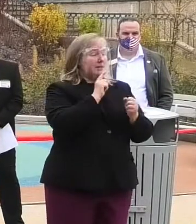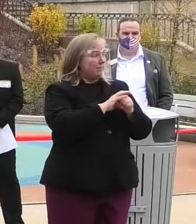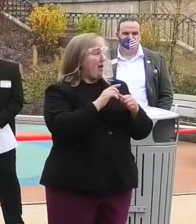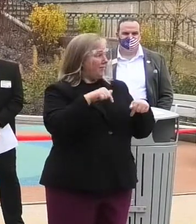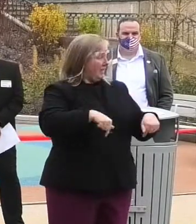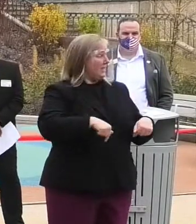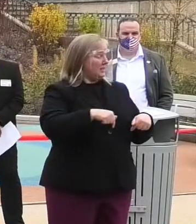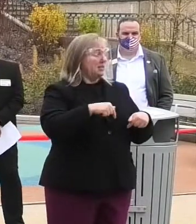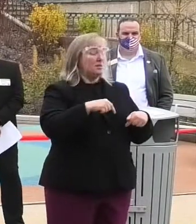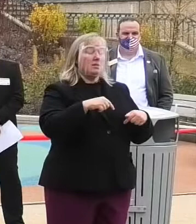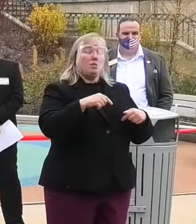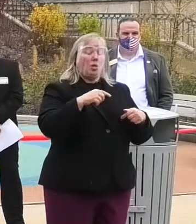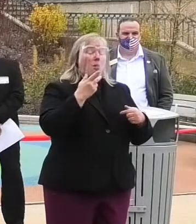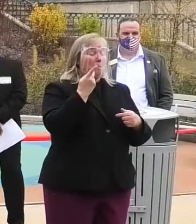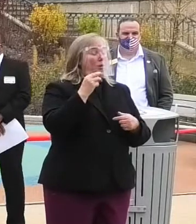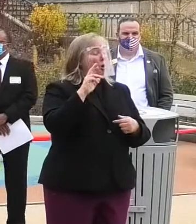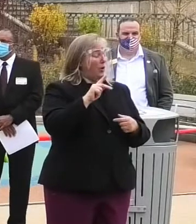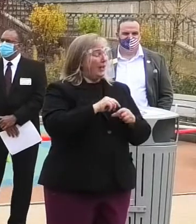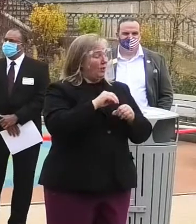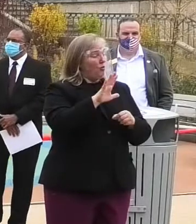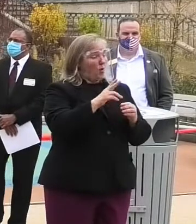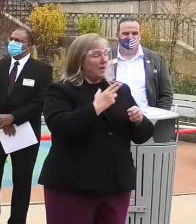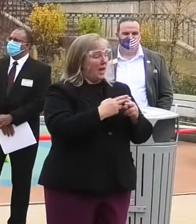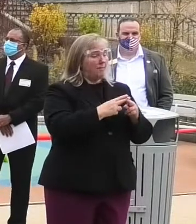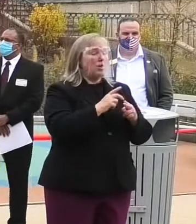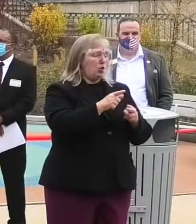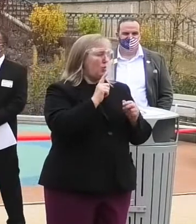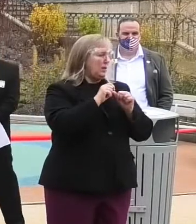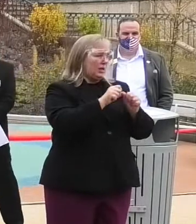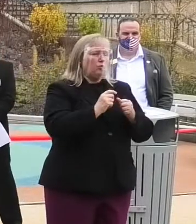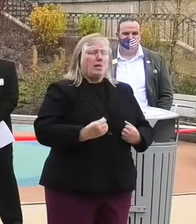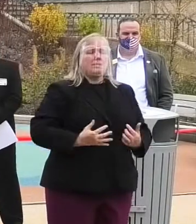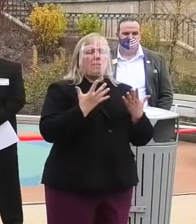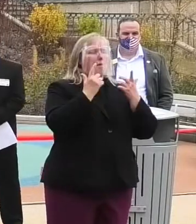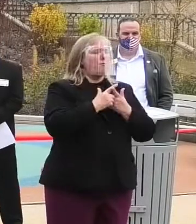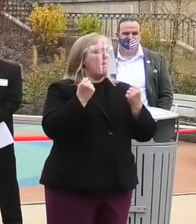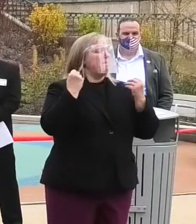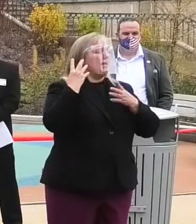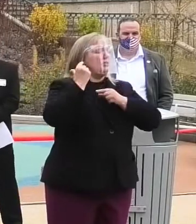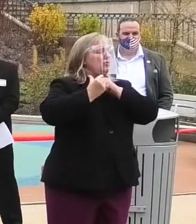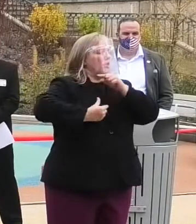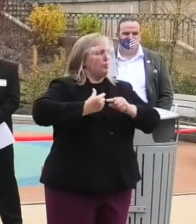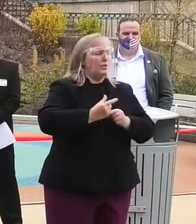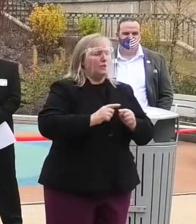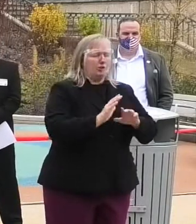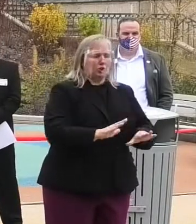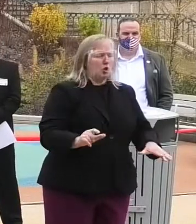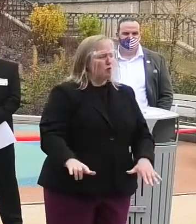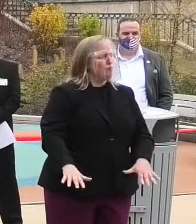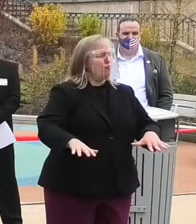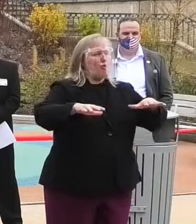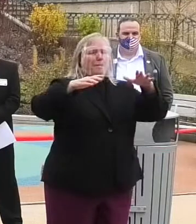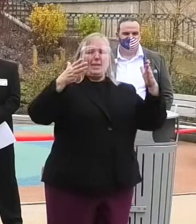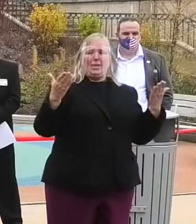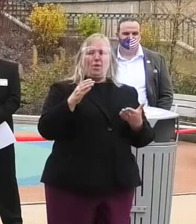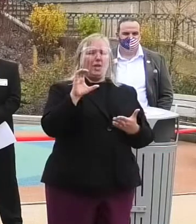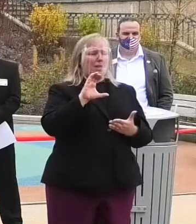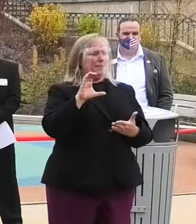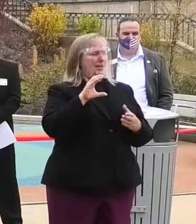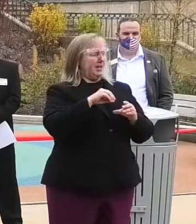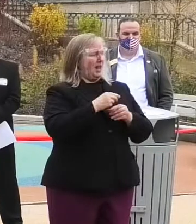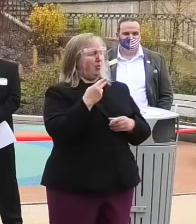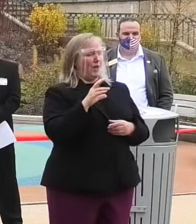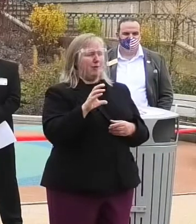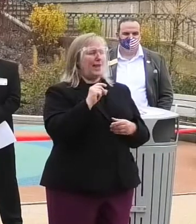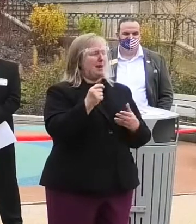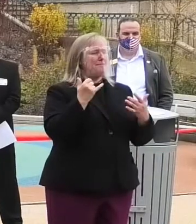this park in your name, you will continue to be an inspiration for generations of children growing up in Columbia and Howard County